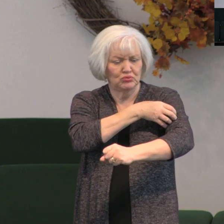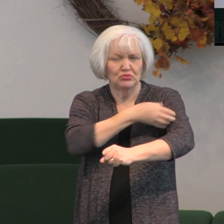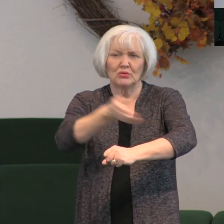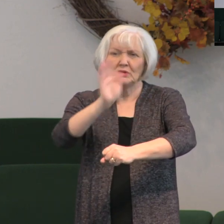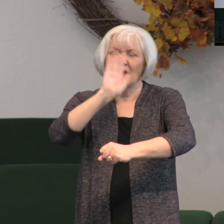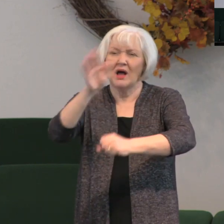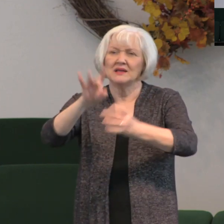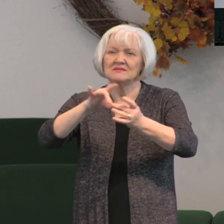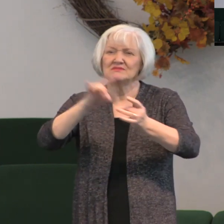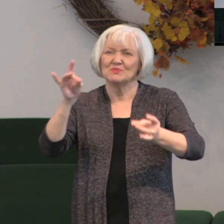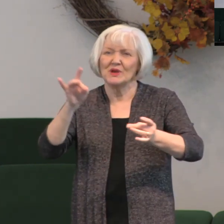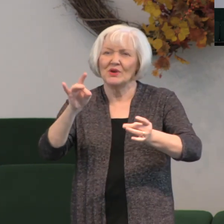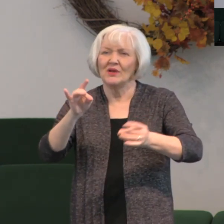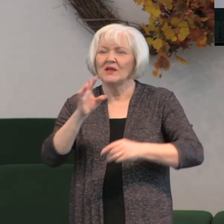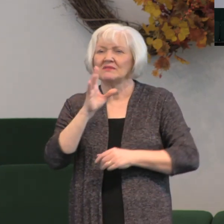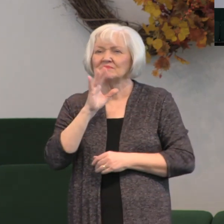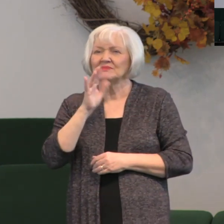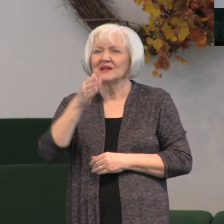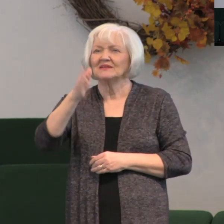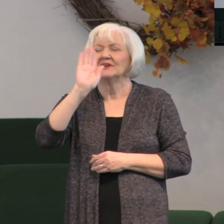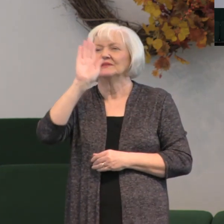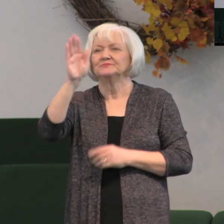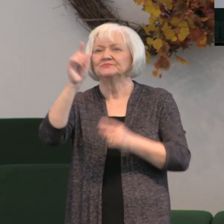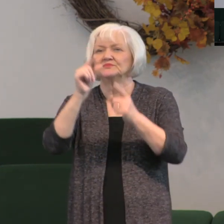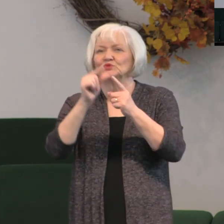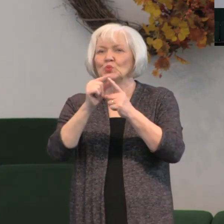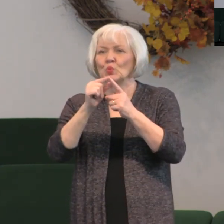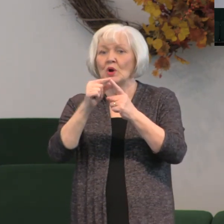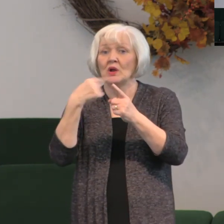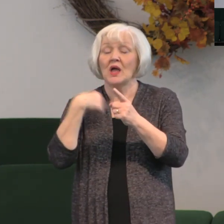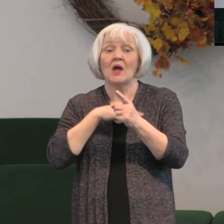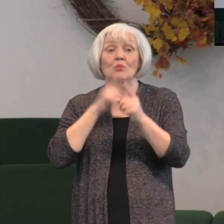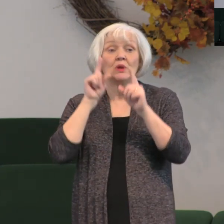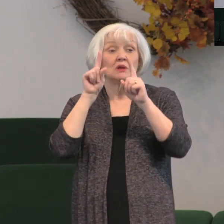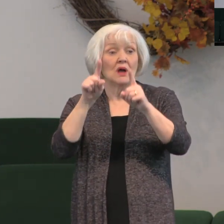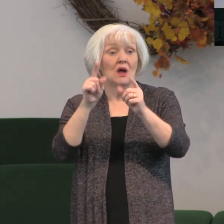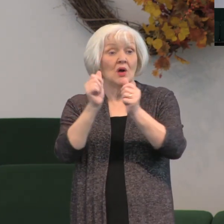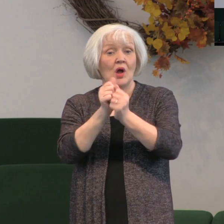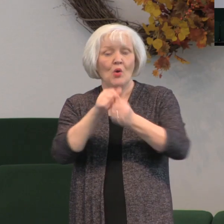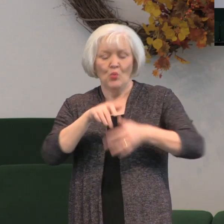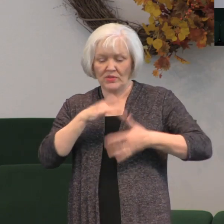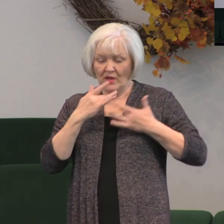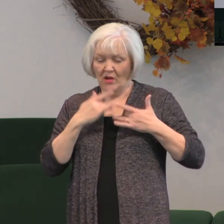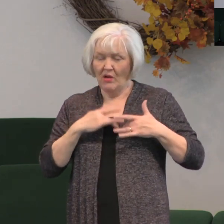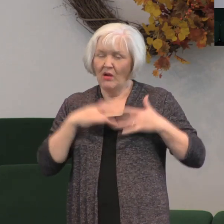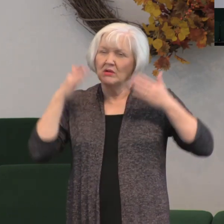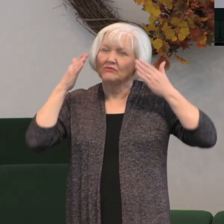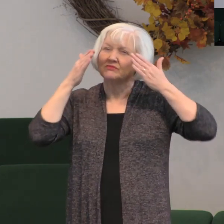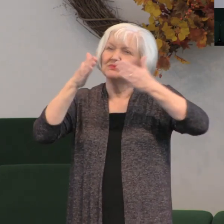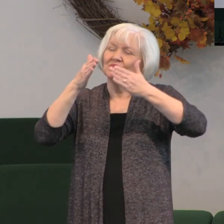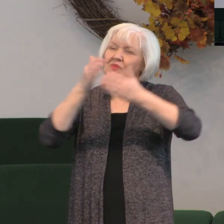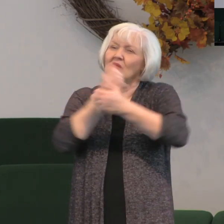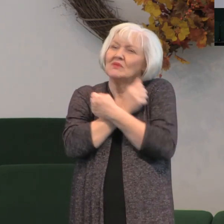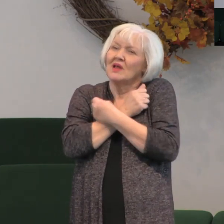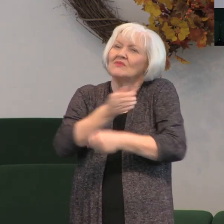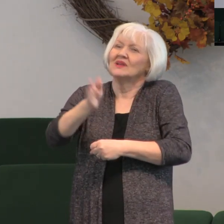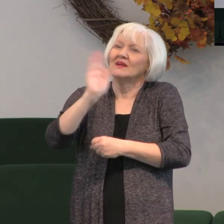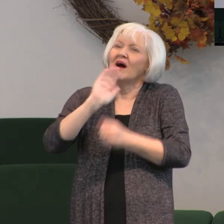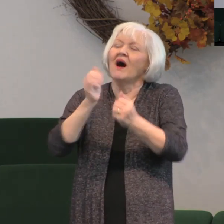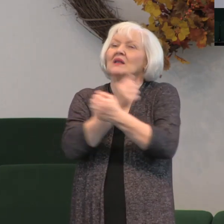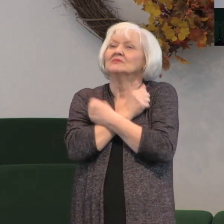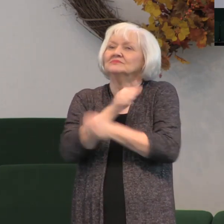the word of God and as we go with a heart set on loving God and other people and a